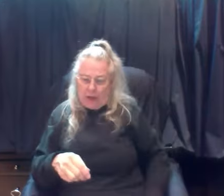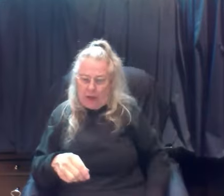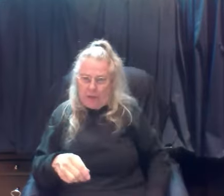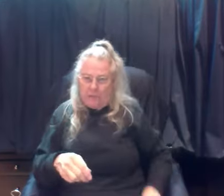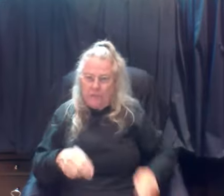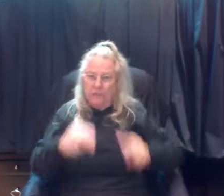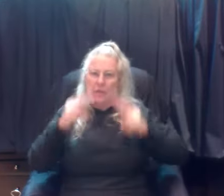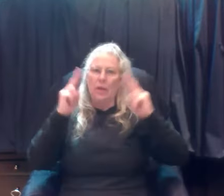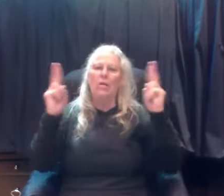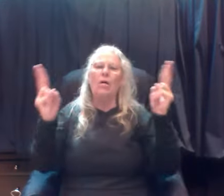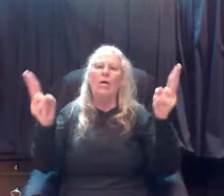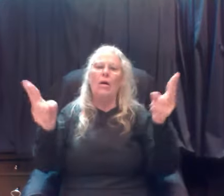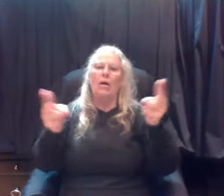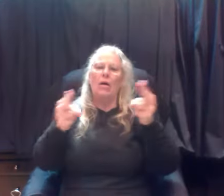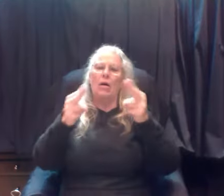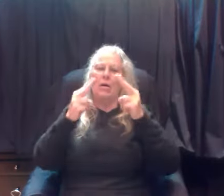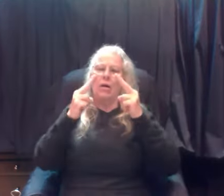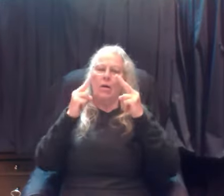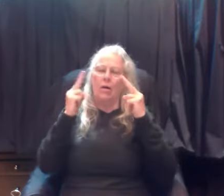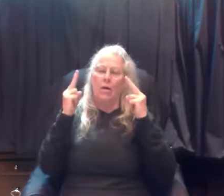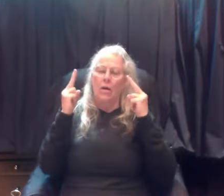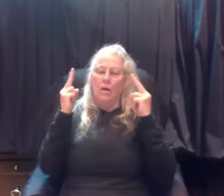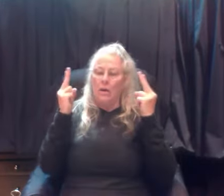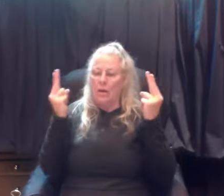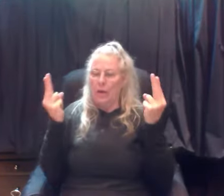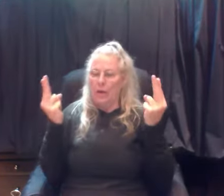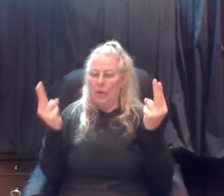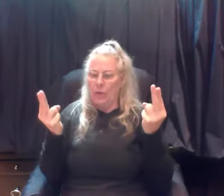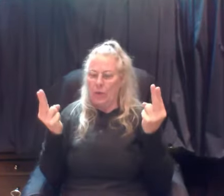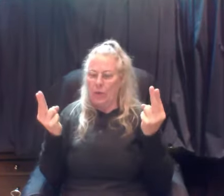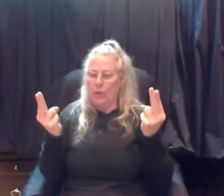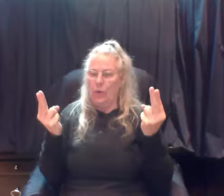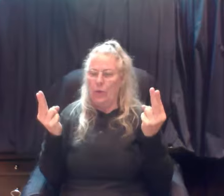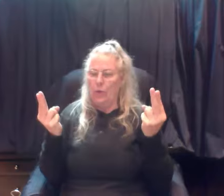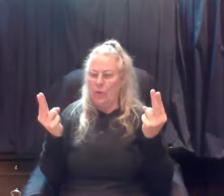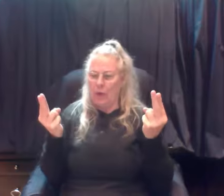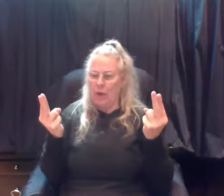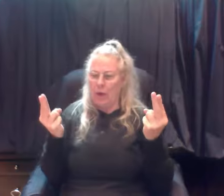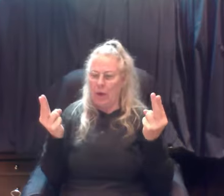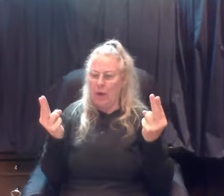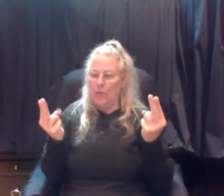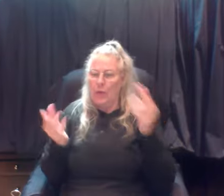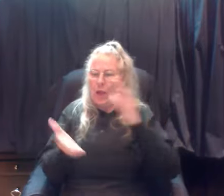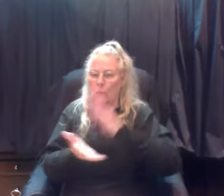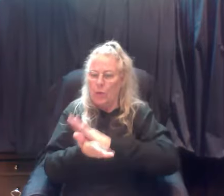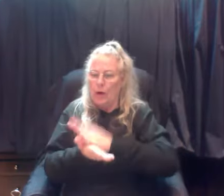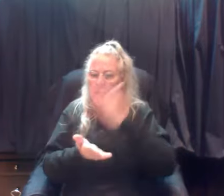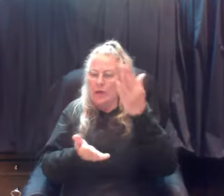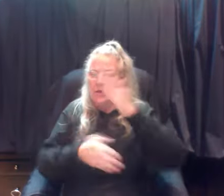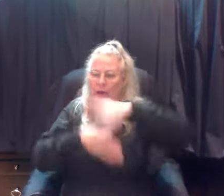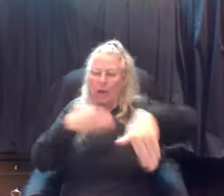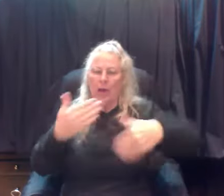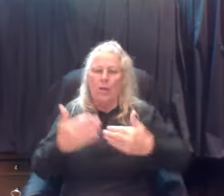alleluia praise Him